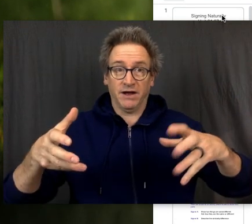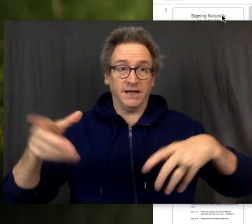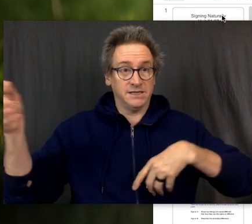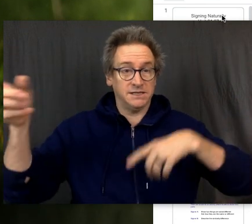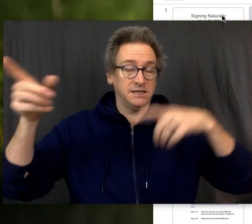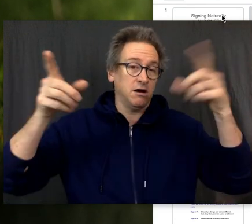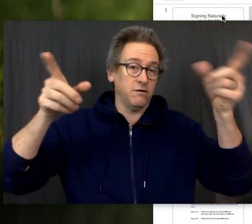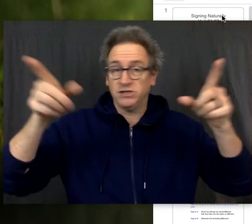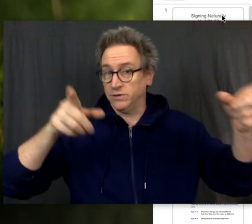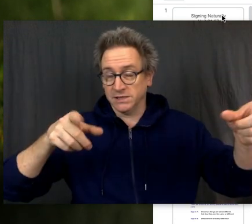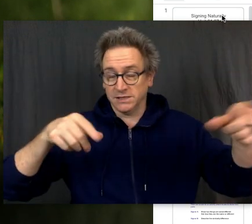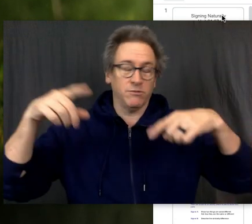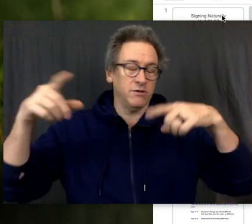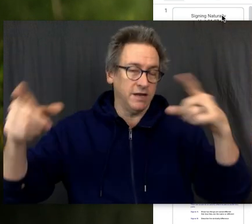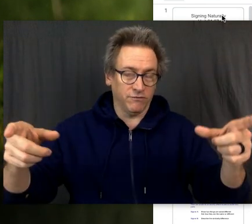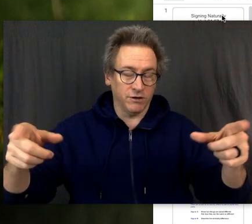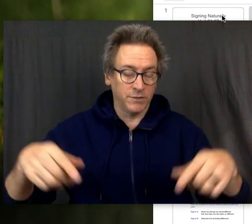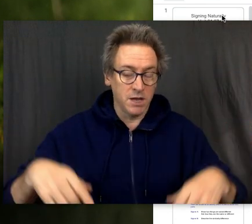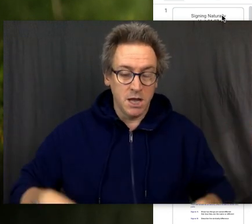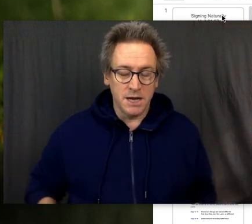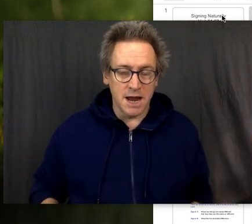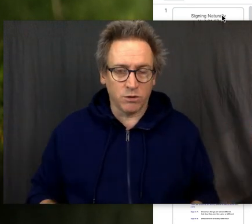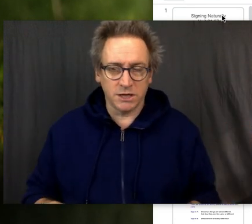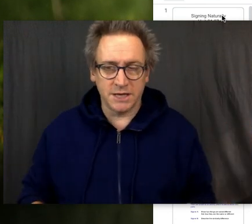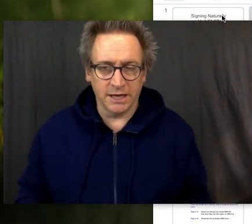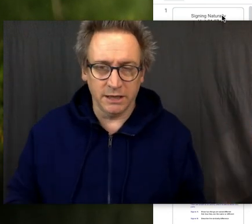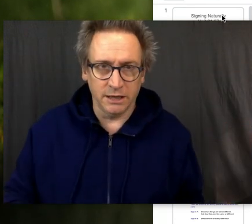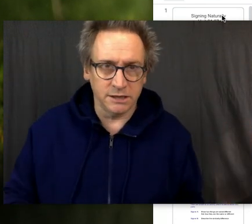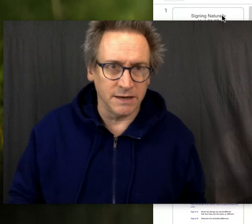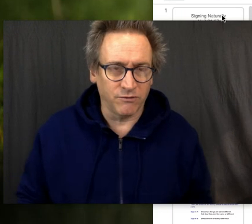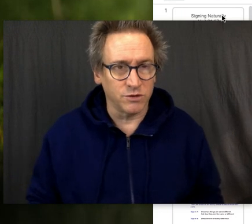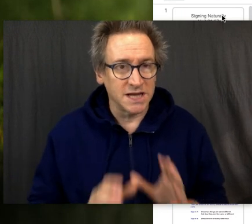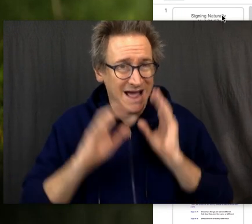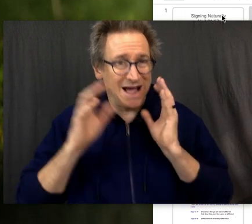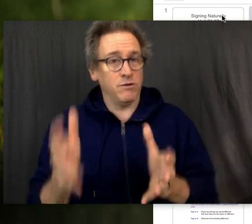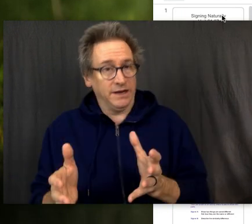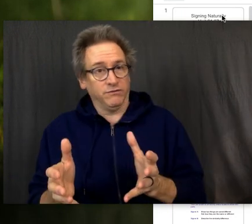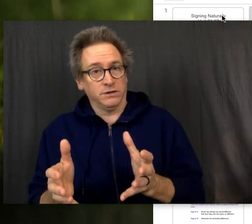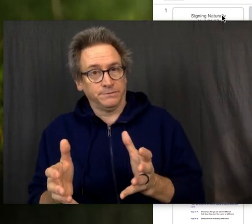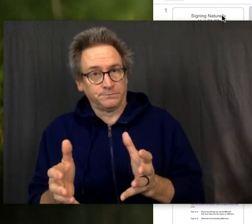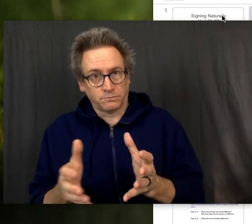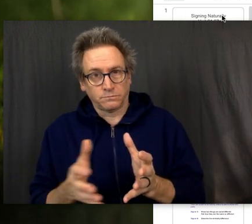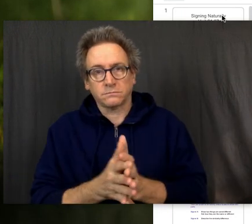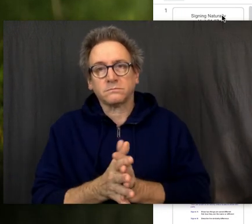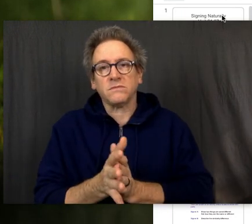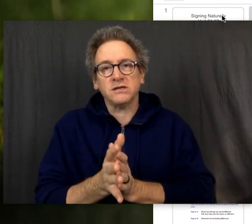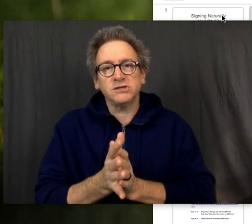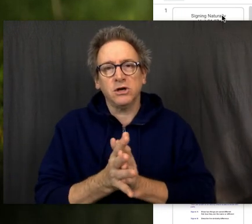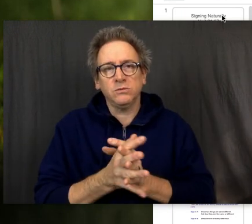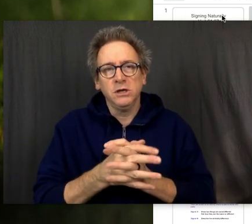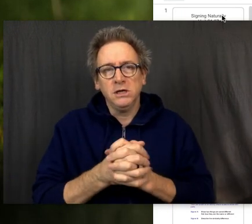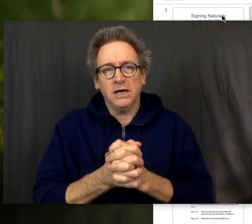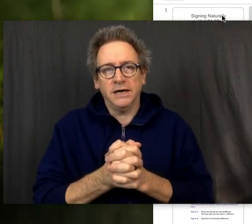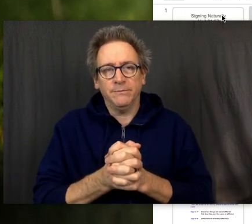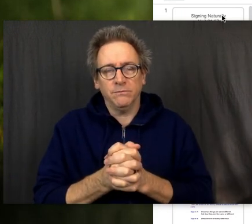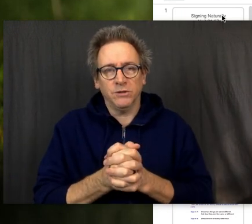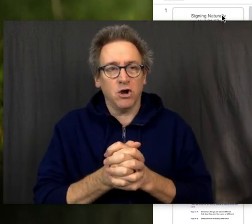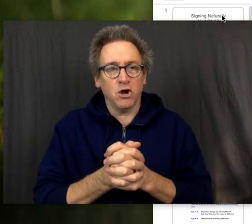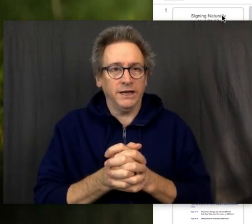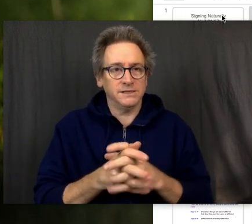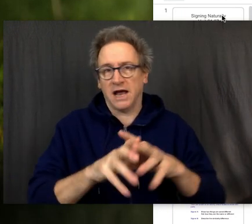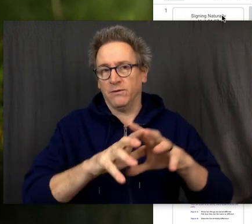identify, are these two things the same or are they different? Now we're going to take it a little step further. How are they different? So